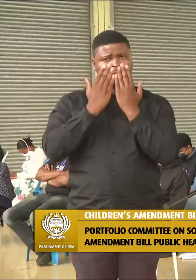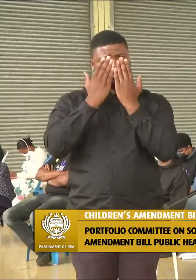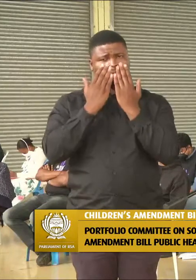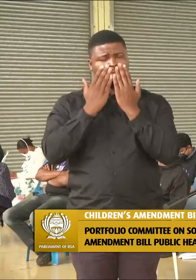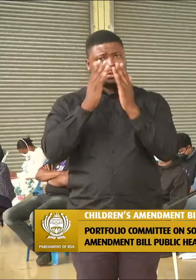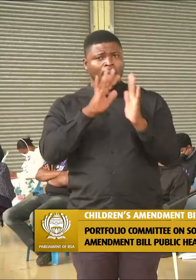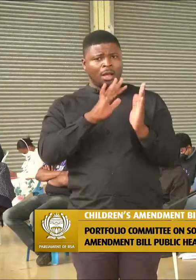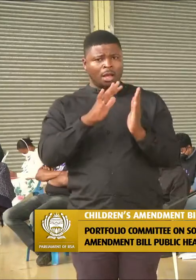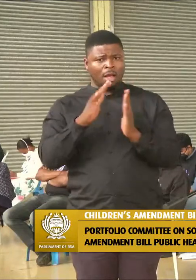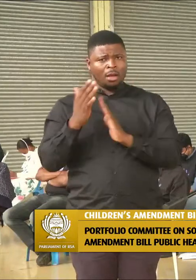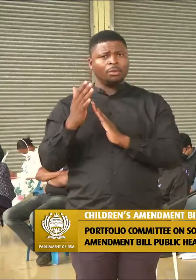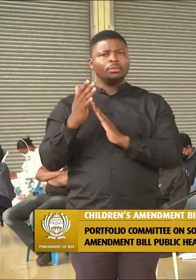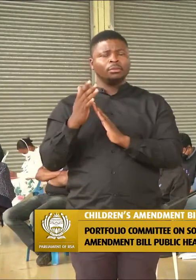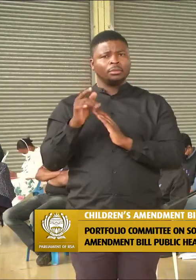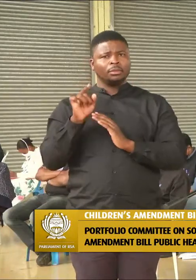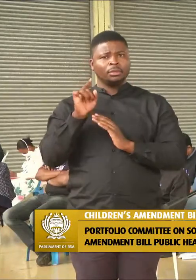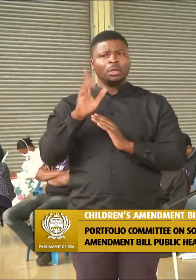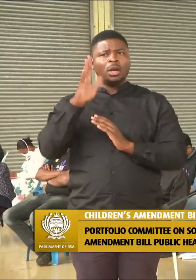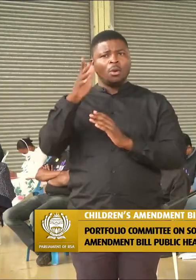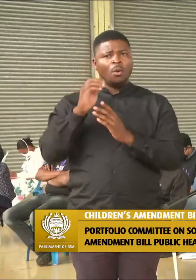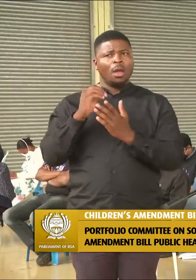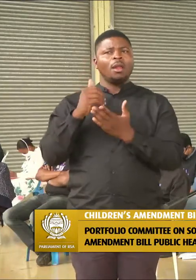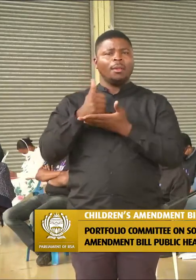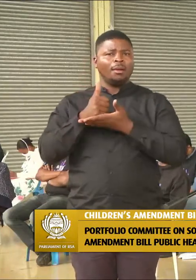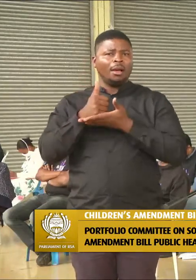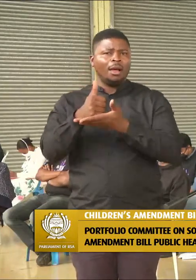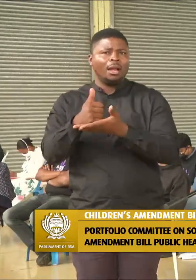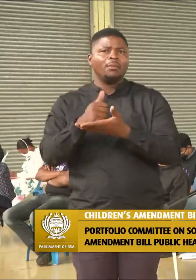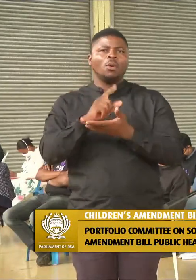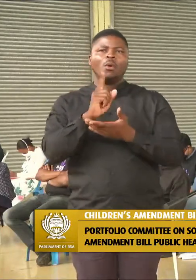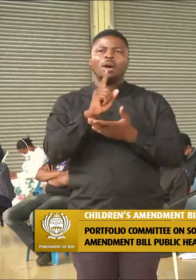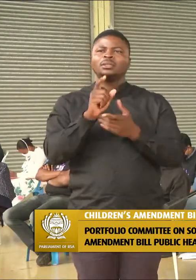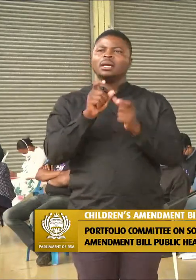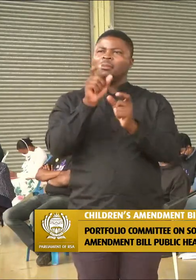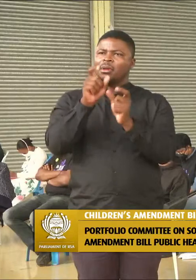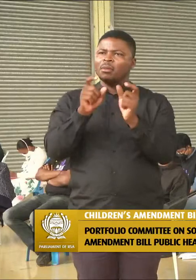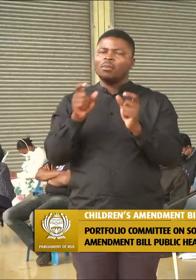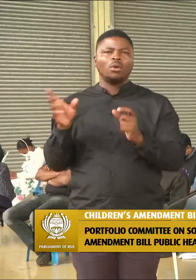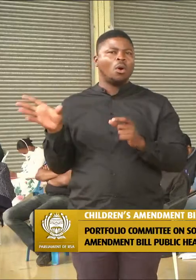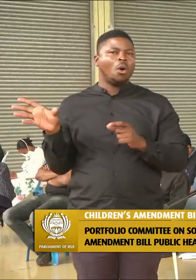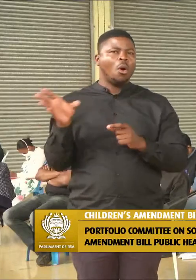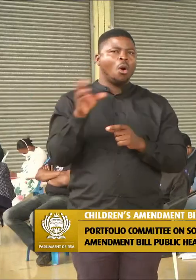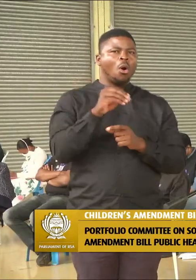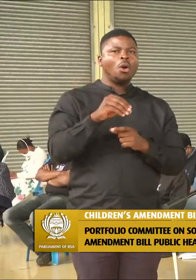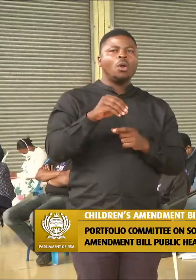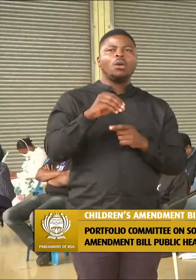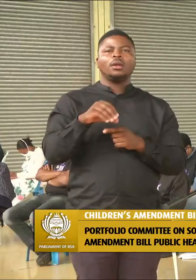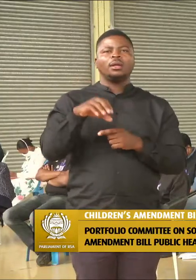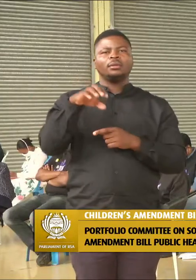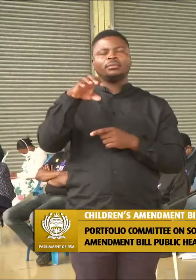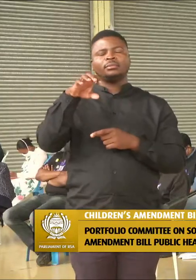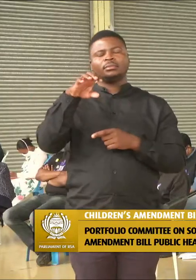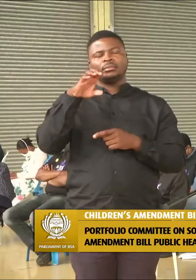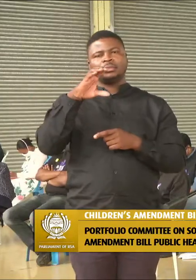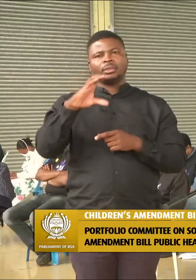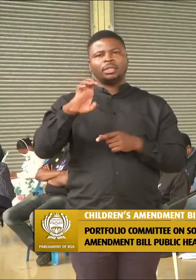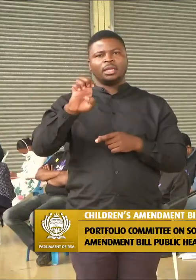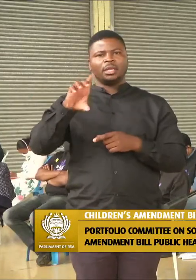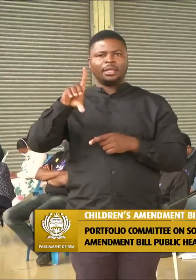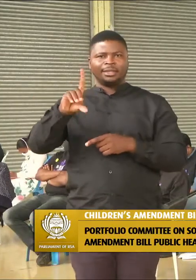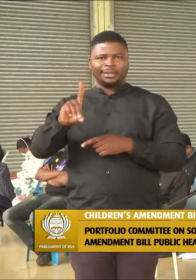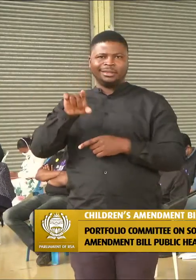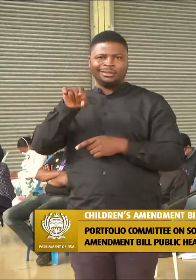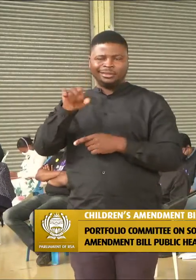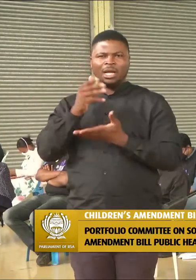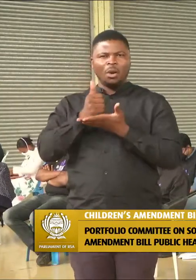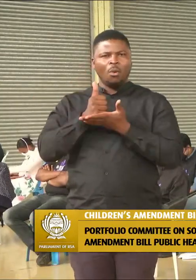ezosebenza la izosebenza kuwona wonke umuntu we-ECD. This will help us a great deal in